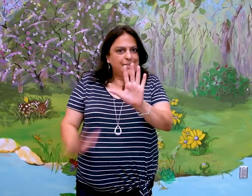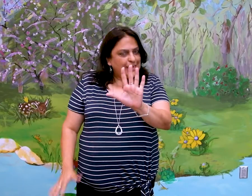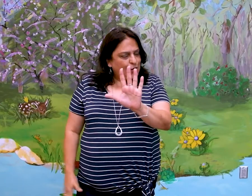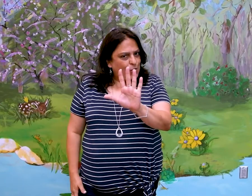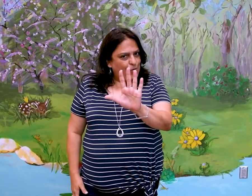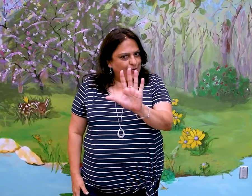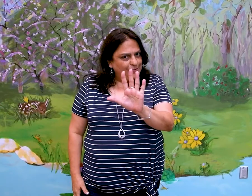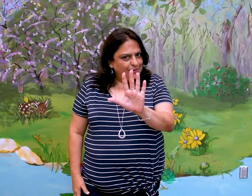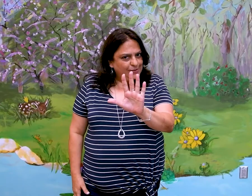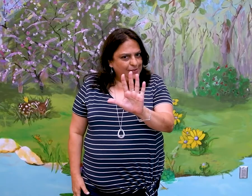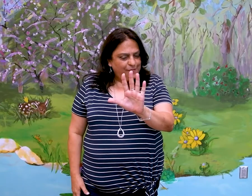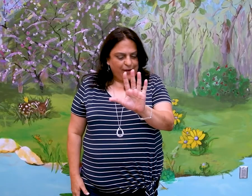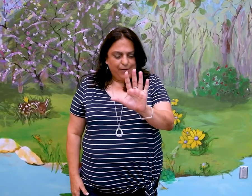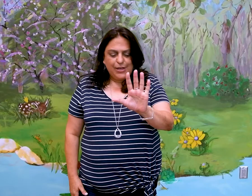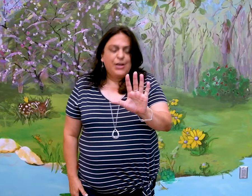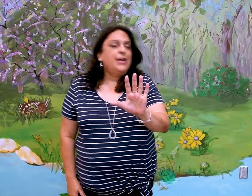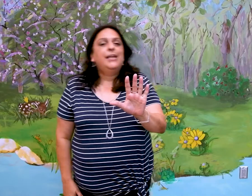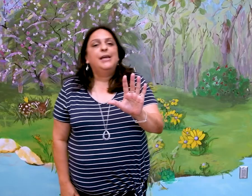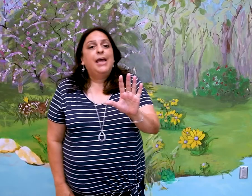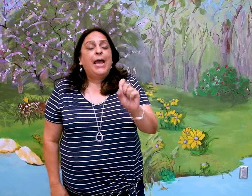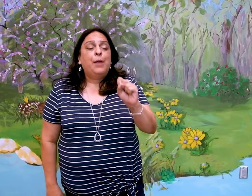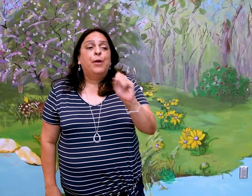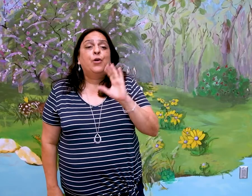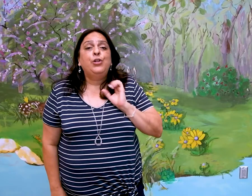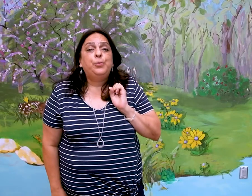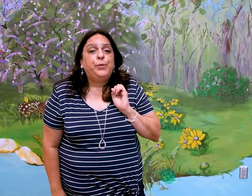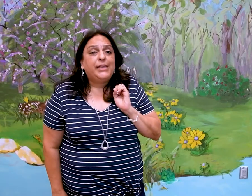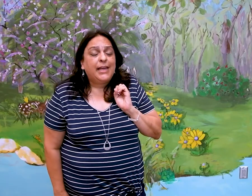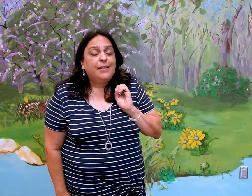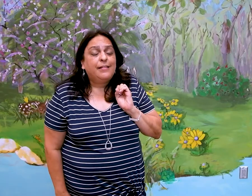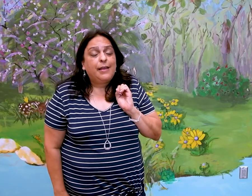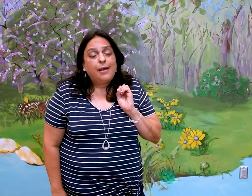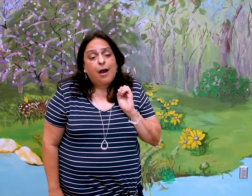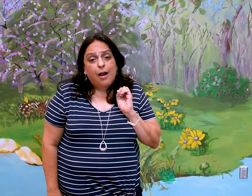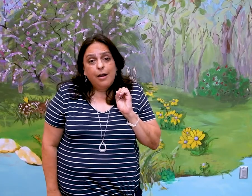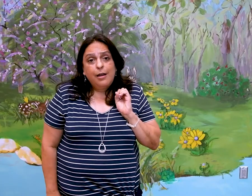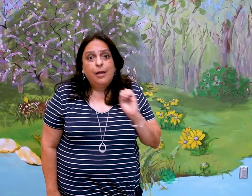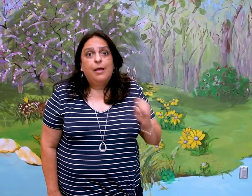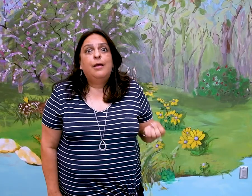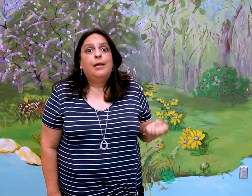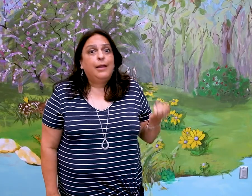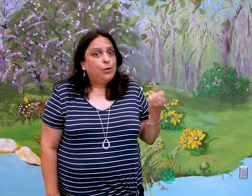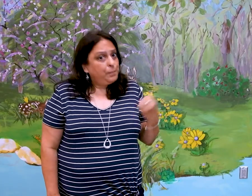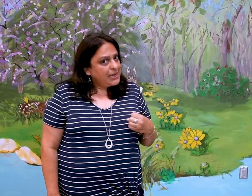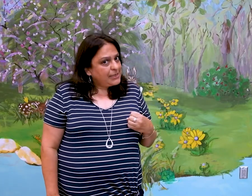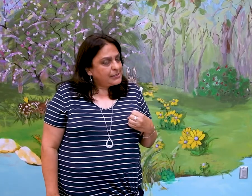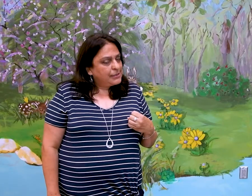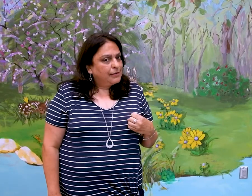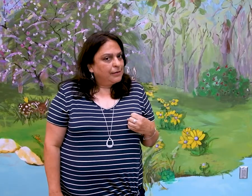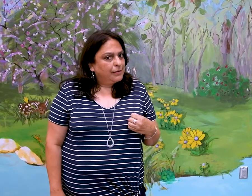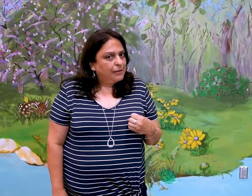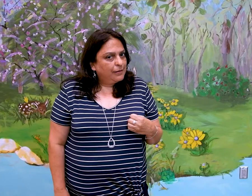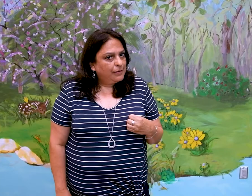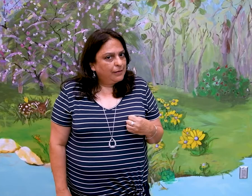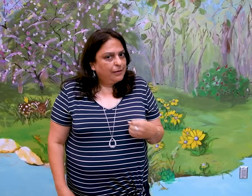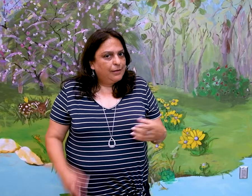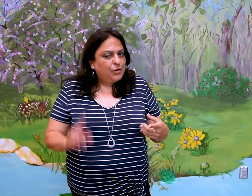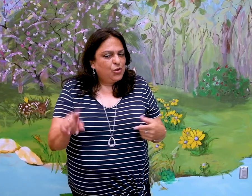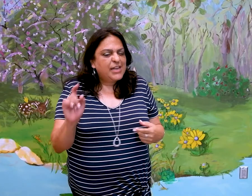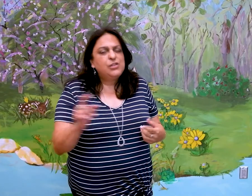1, 2, 3, 4, 5. Very good. And we're going to pretend that they are little peas. You guys know